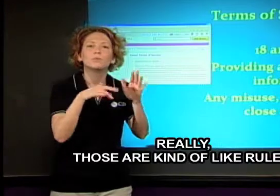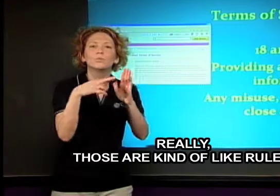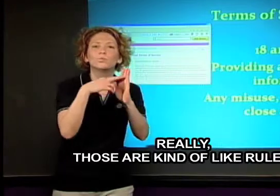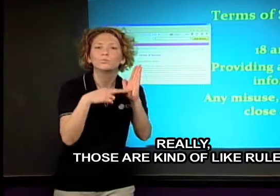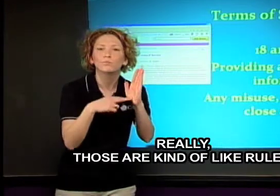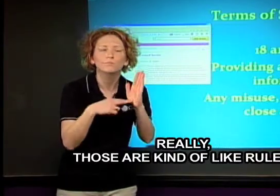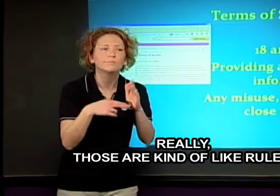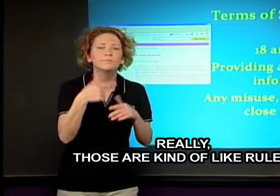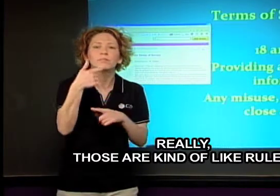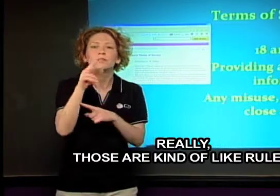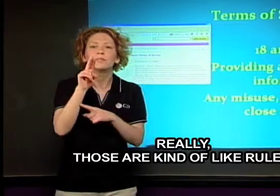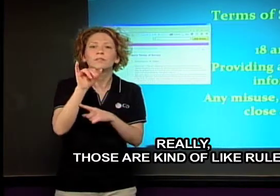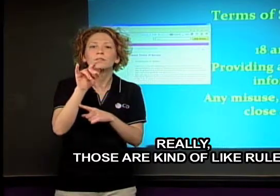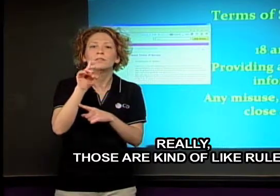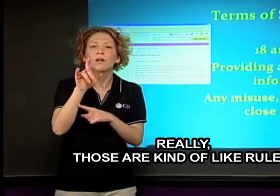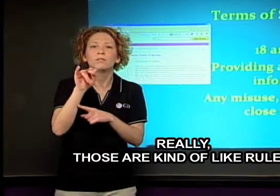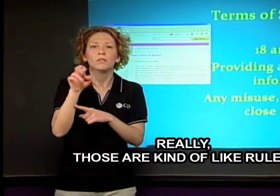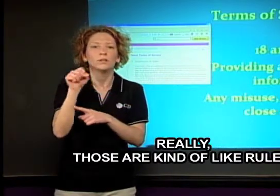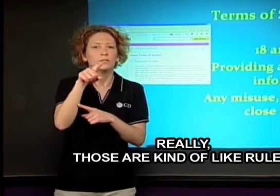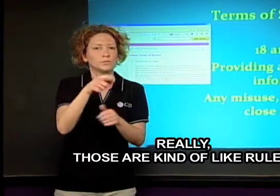Really, those are kind of like rules